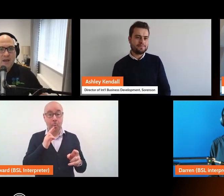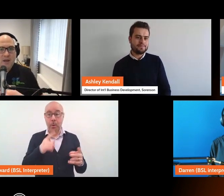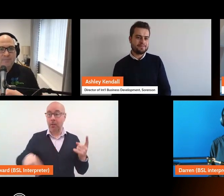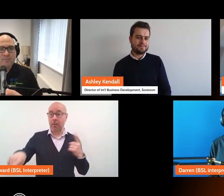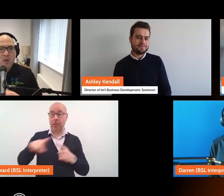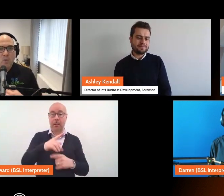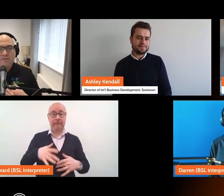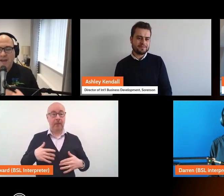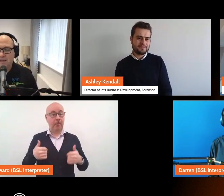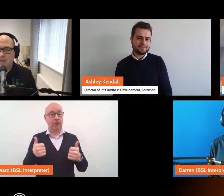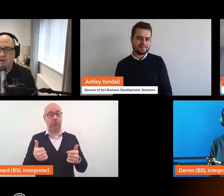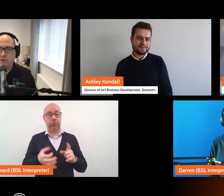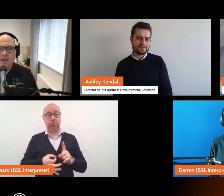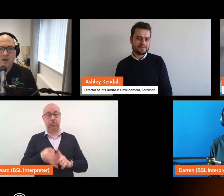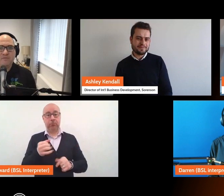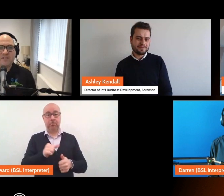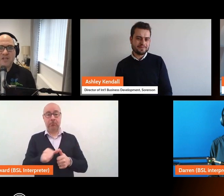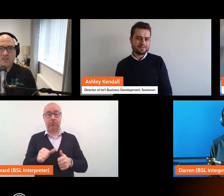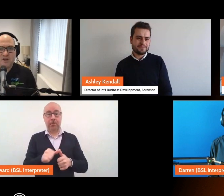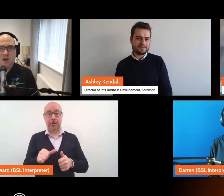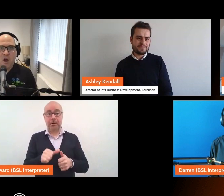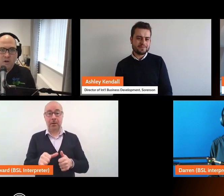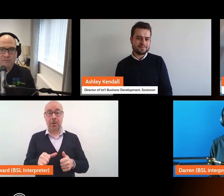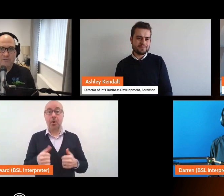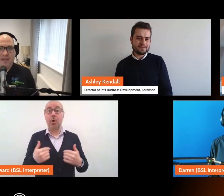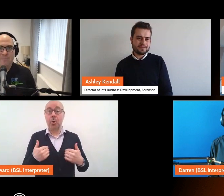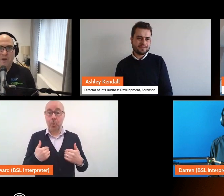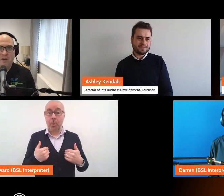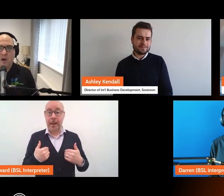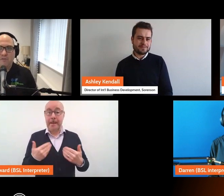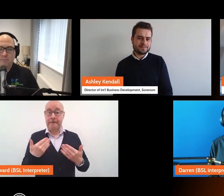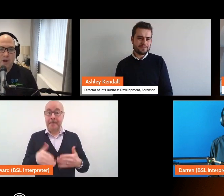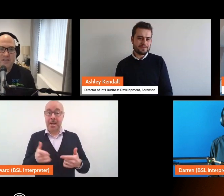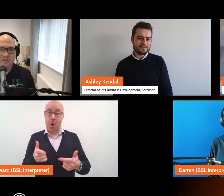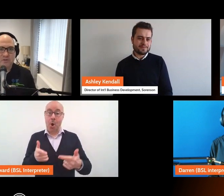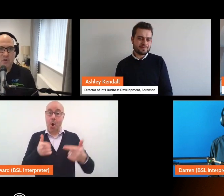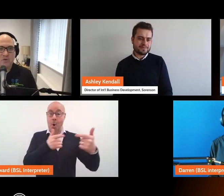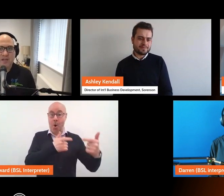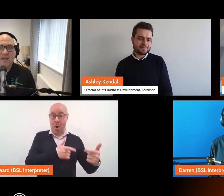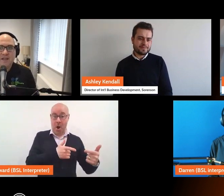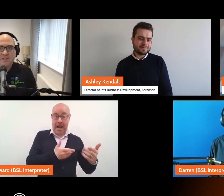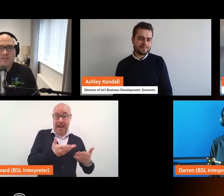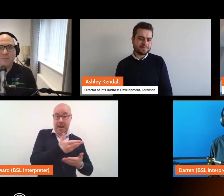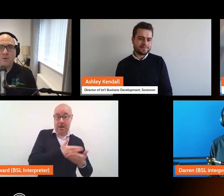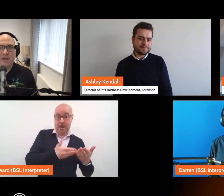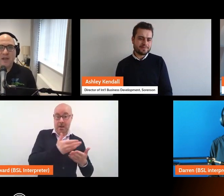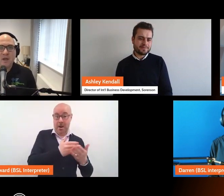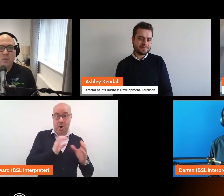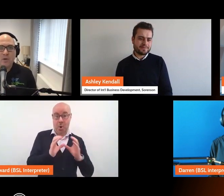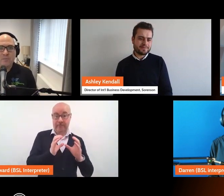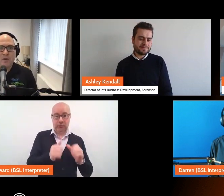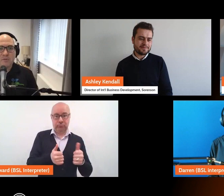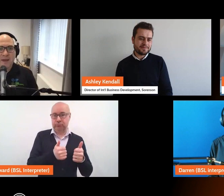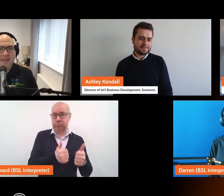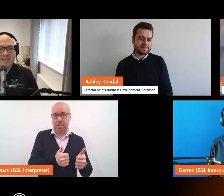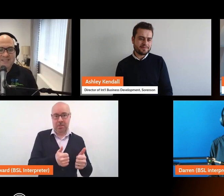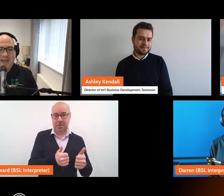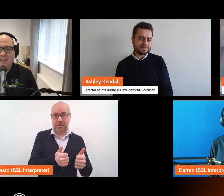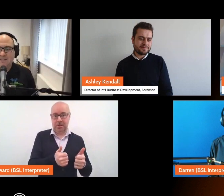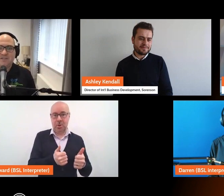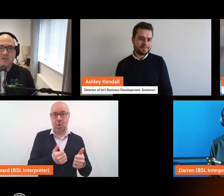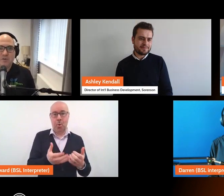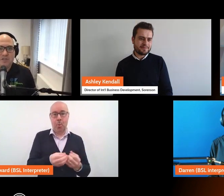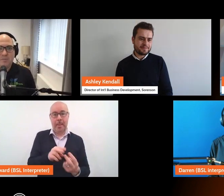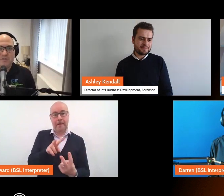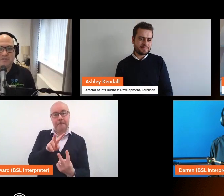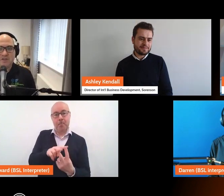involved. We've had a great conversation off camera and off prior to the recording this morning with both of my guests